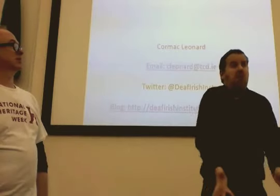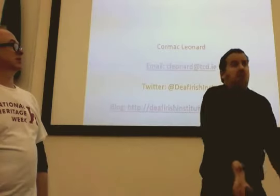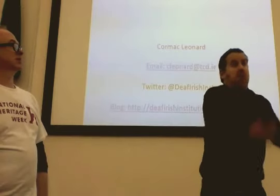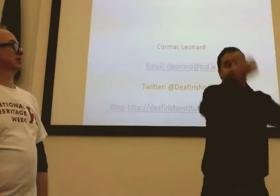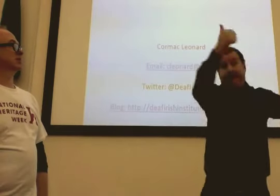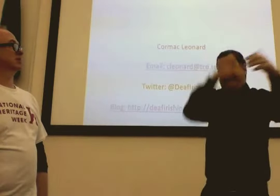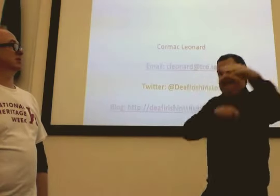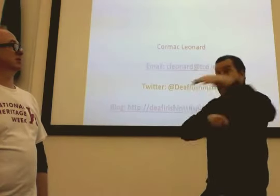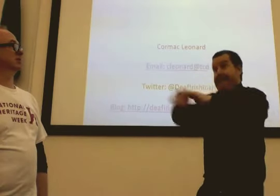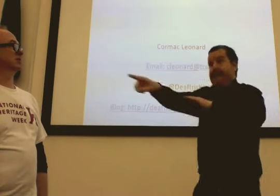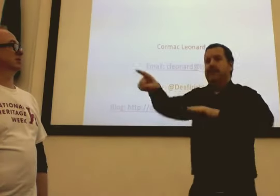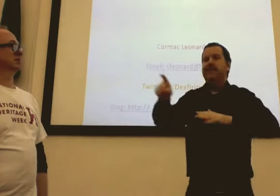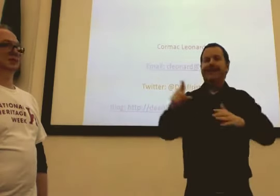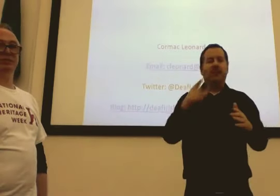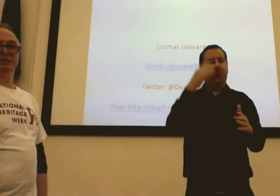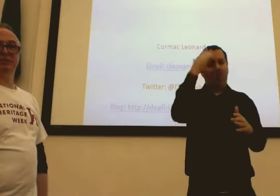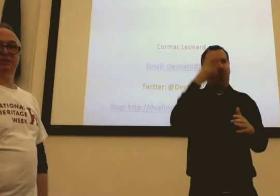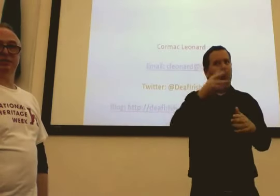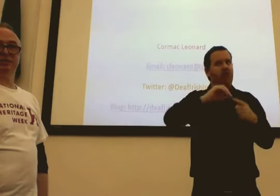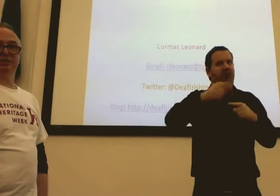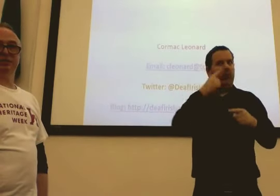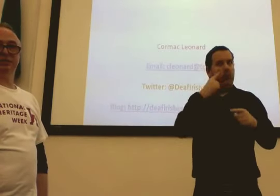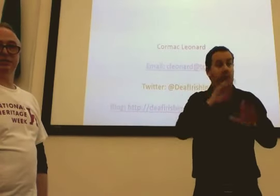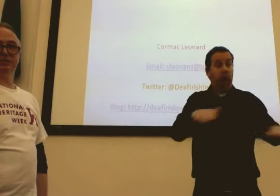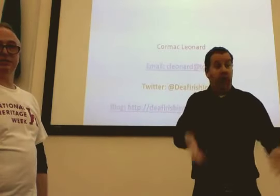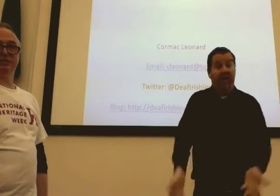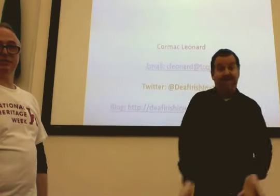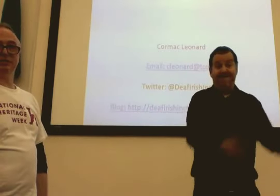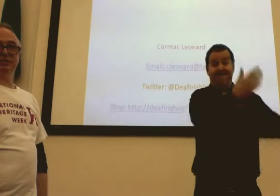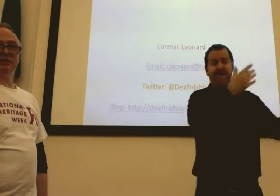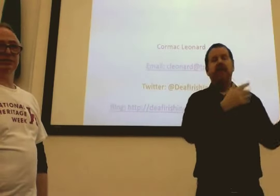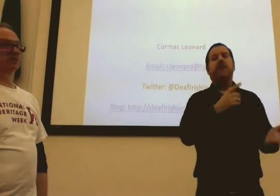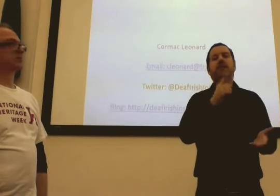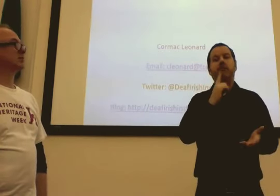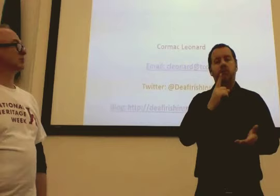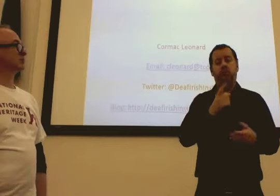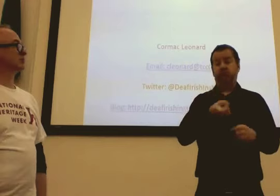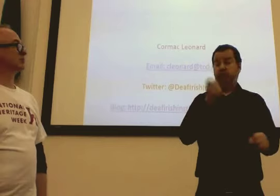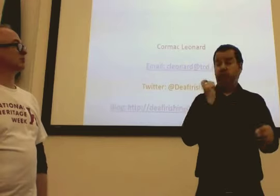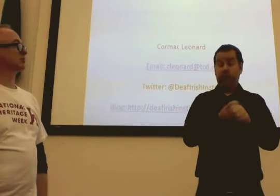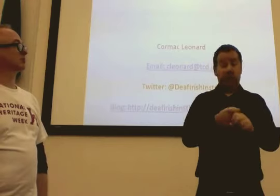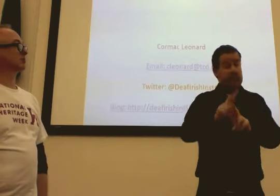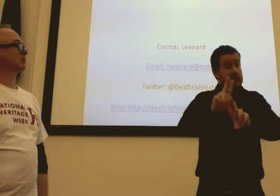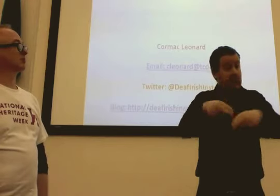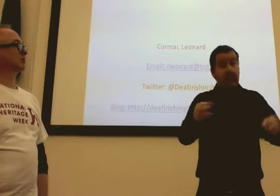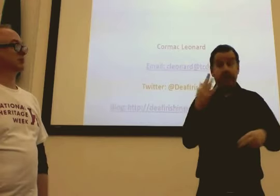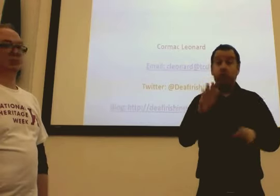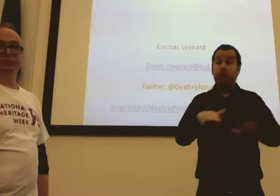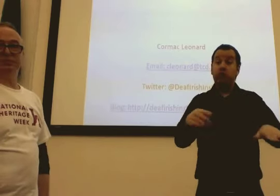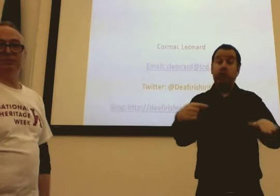service, I suppose I know some people would try to offload the children within the workhouse, but like I say, it